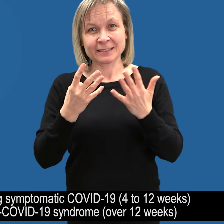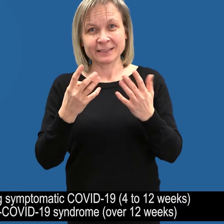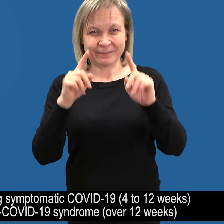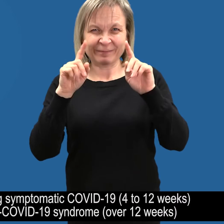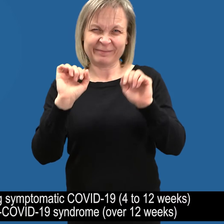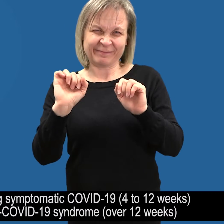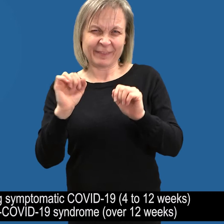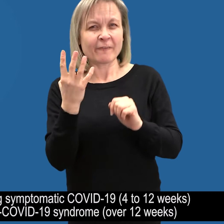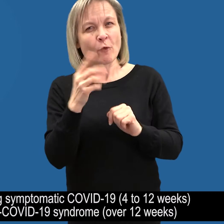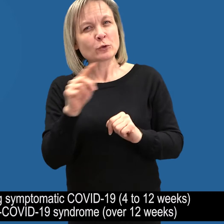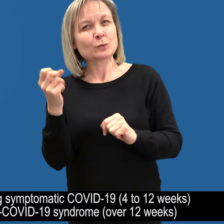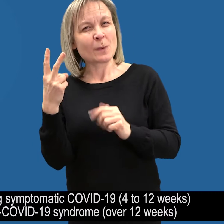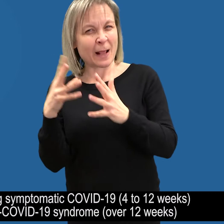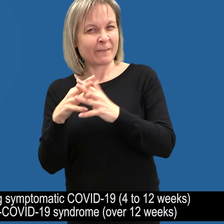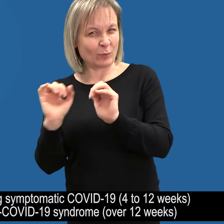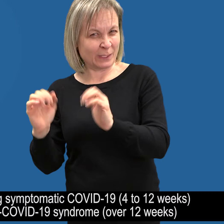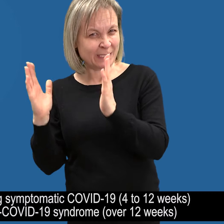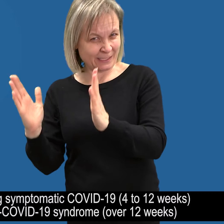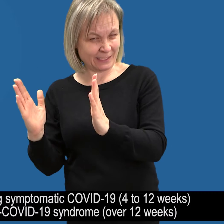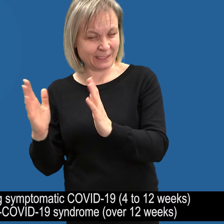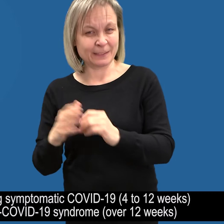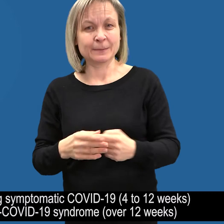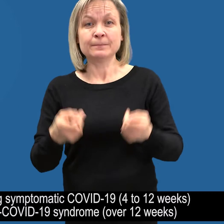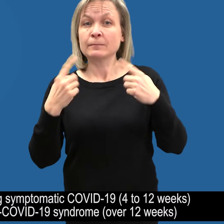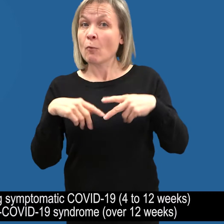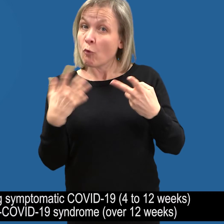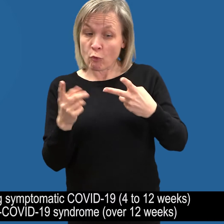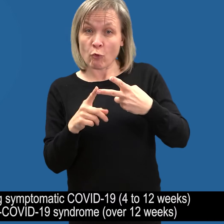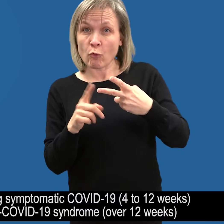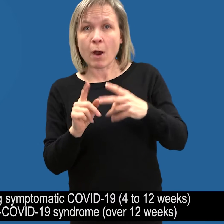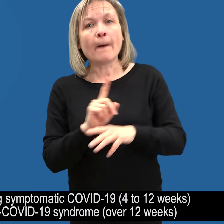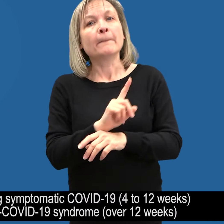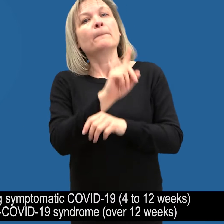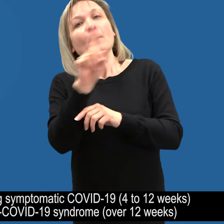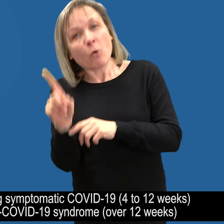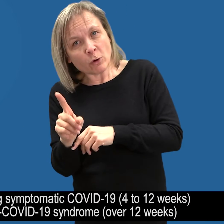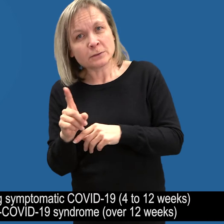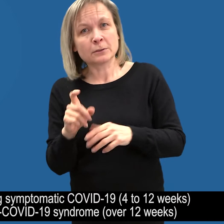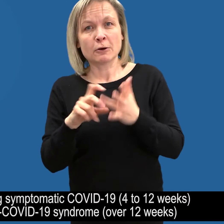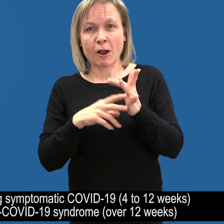ongoing symptomatic COVID-19, 4 to 12 weeks.